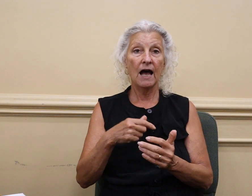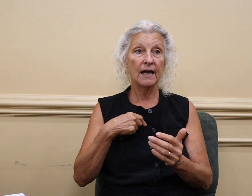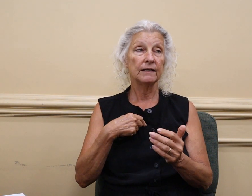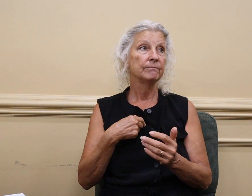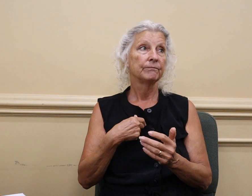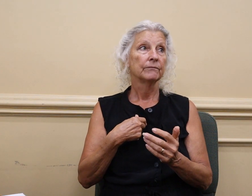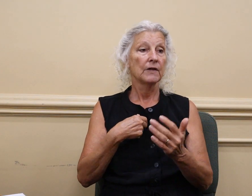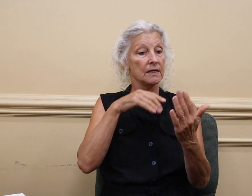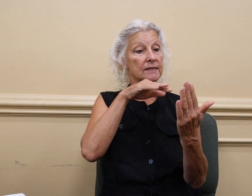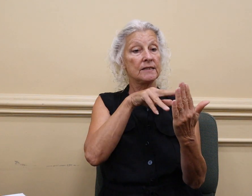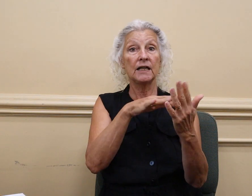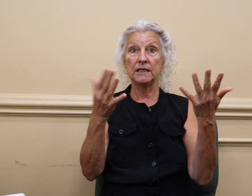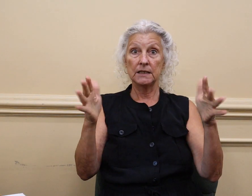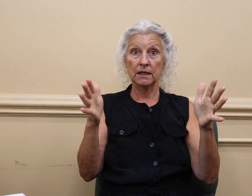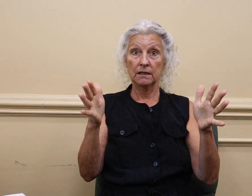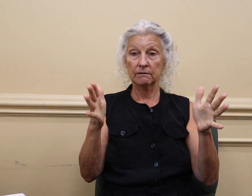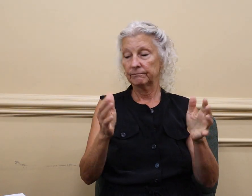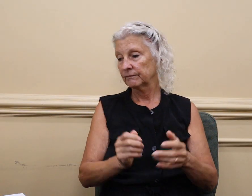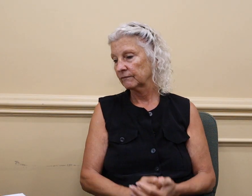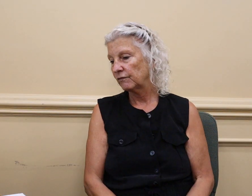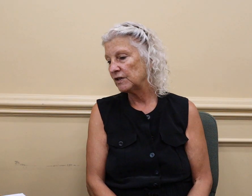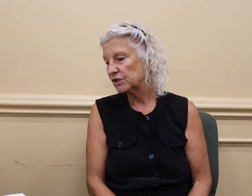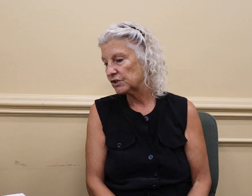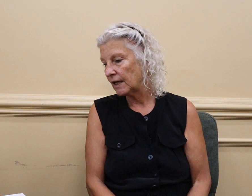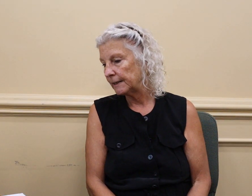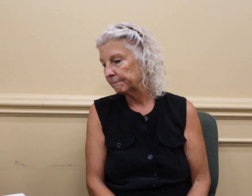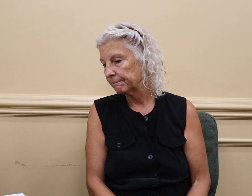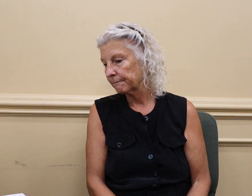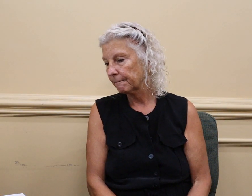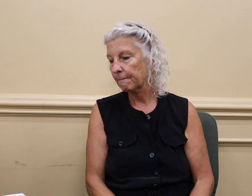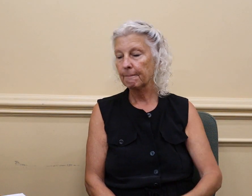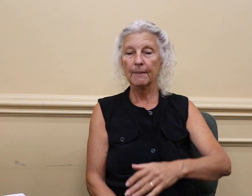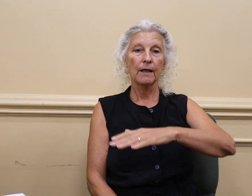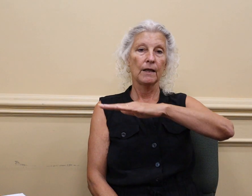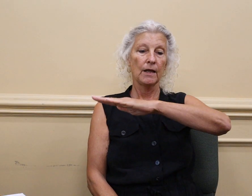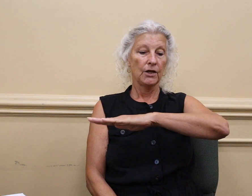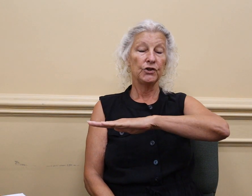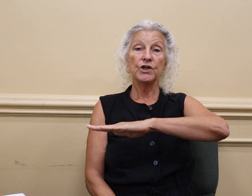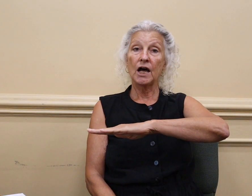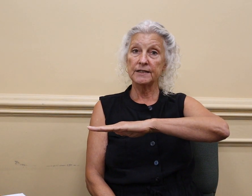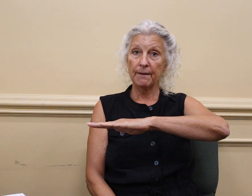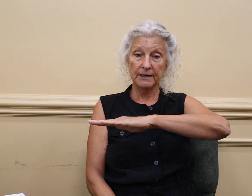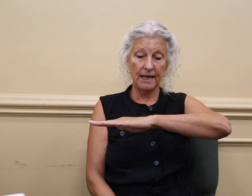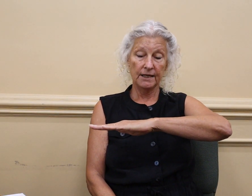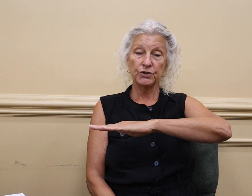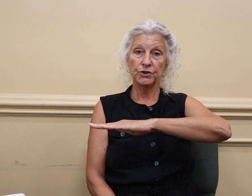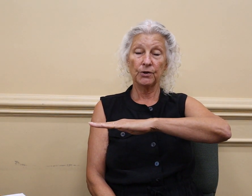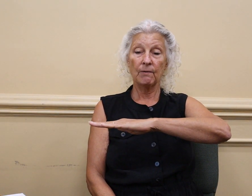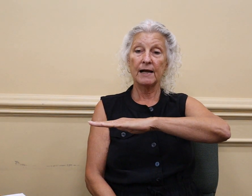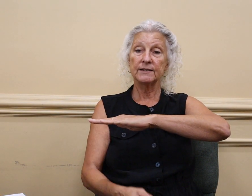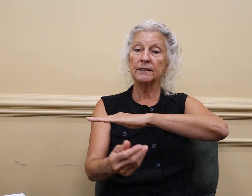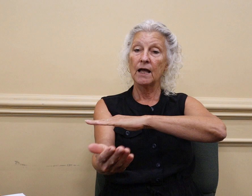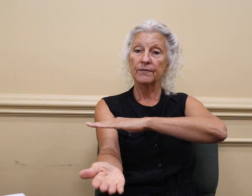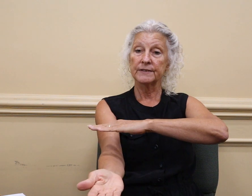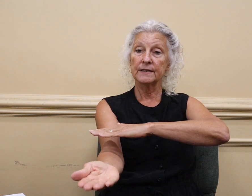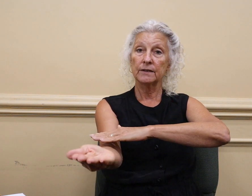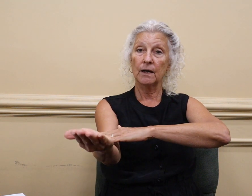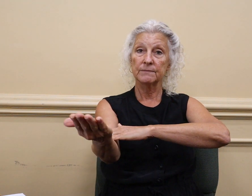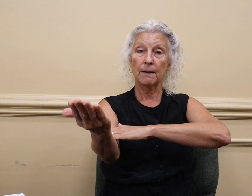I studied, finished study. Your non-dominant hand is your horizon. The sun comes up,